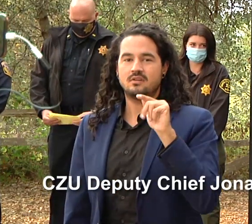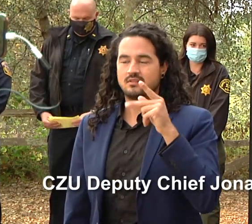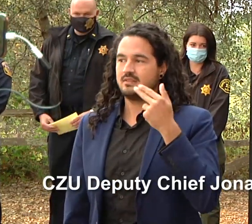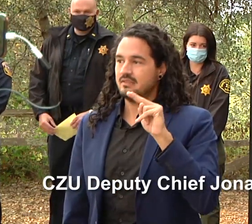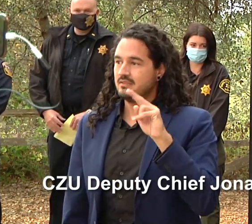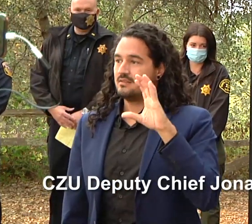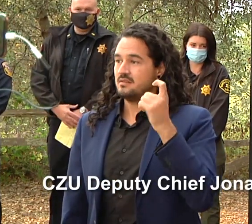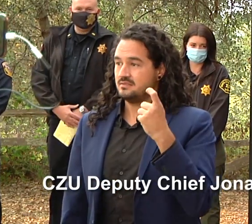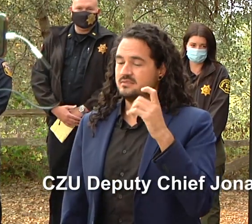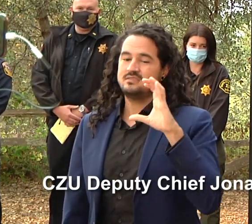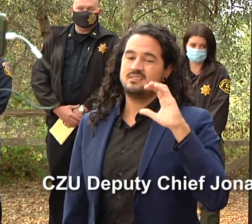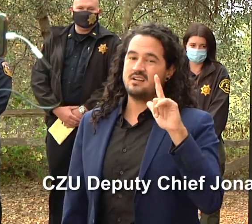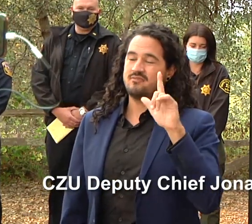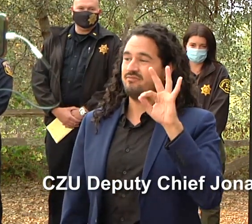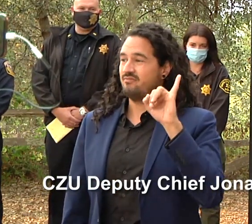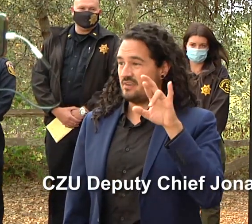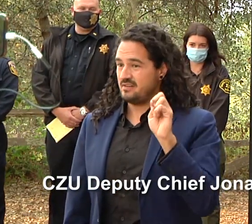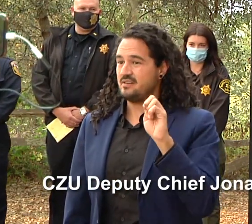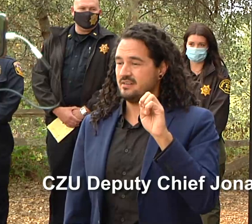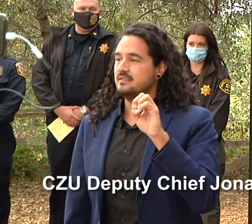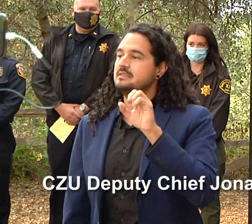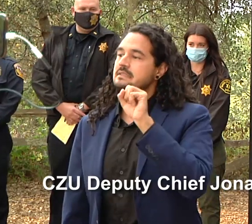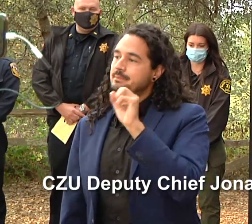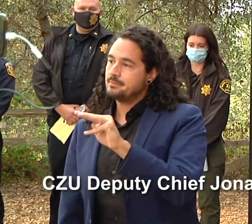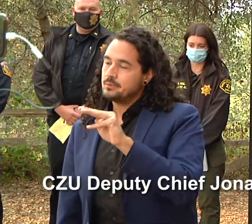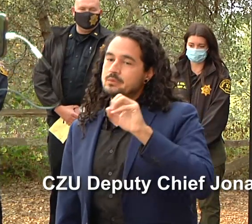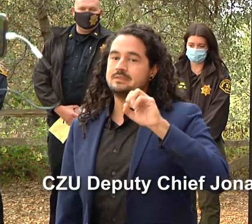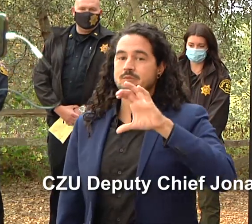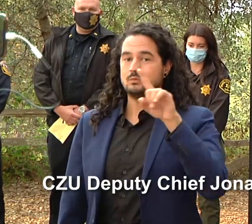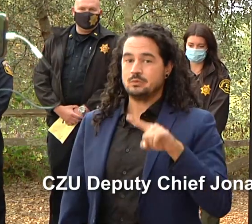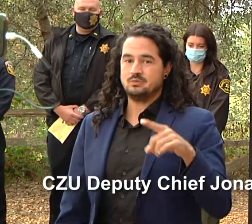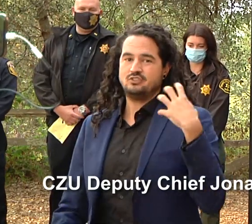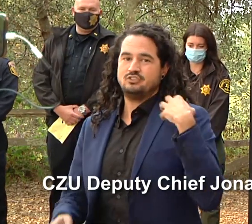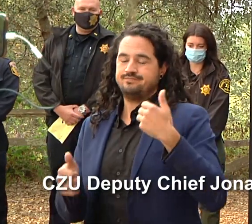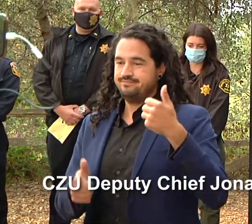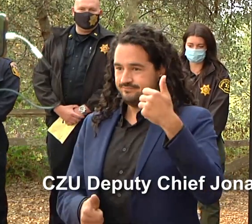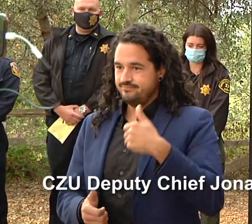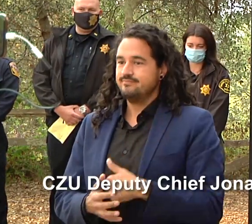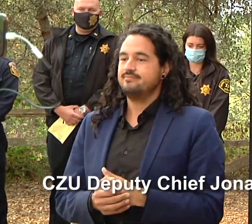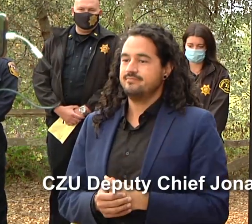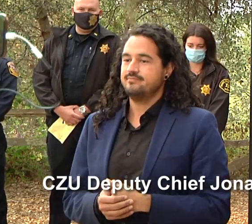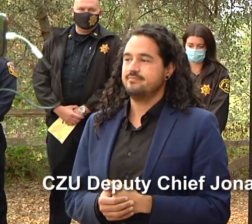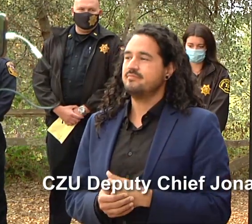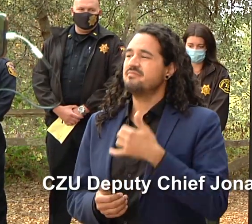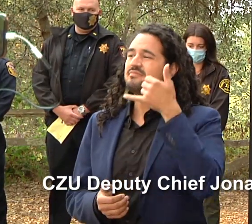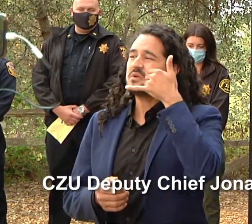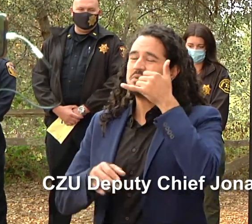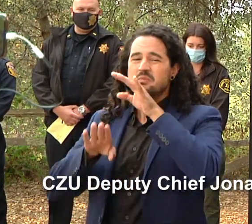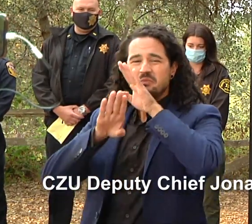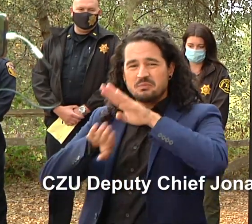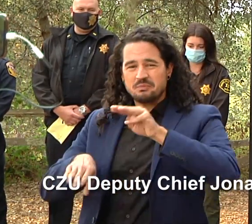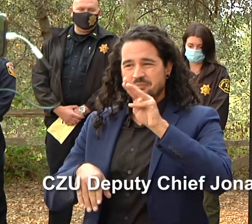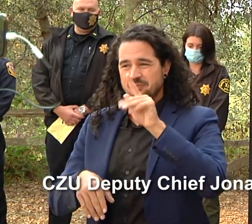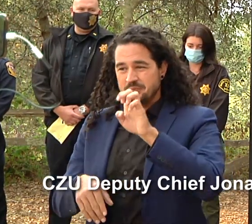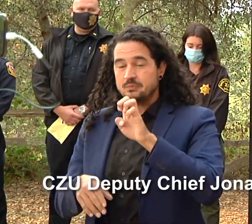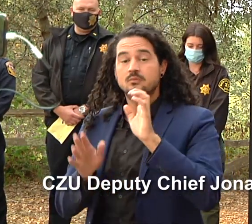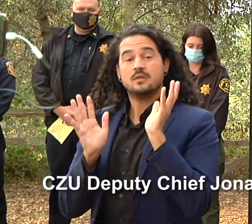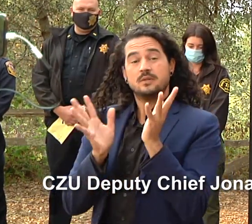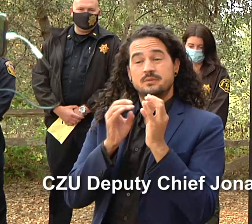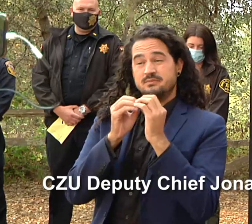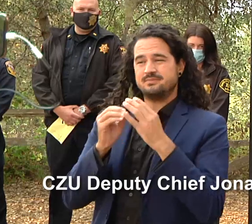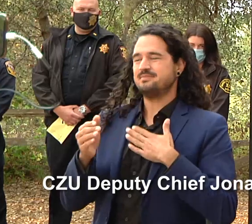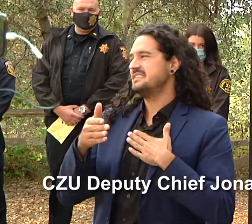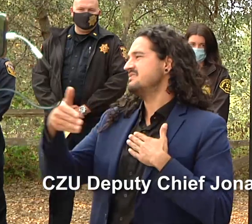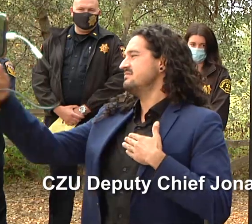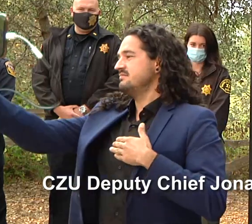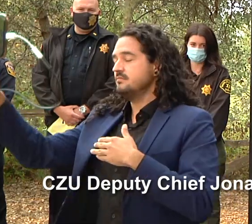and line officer here on the incident as always if you commute your cell phones please take any conversations away from the press conference area and keep your